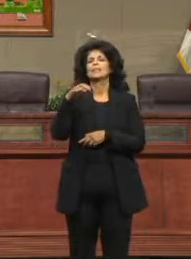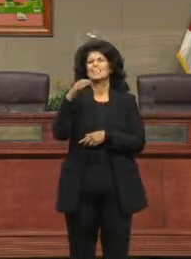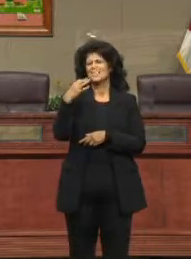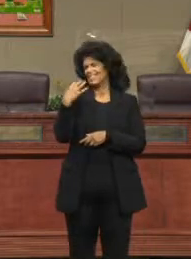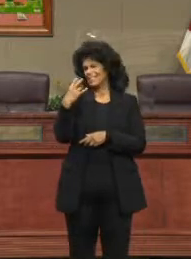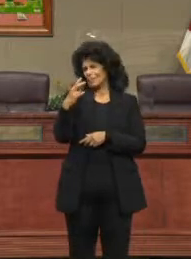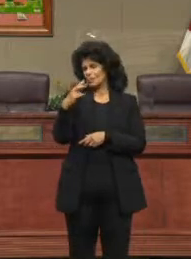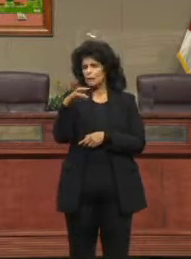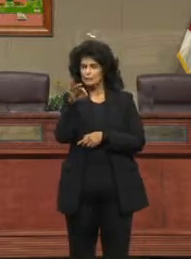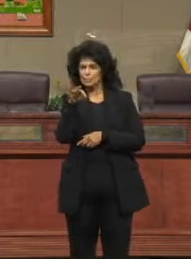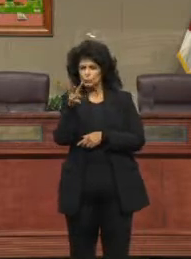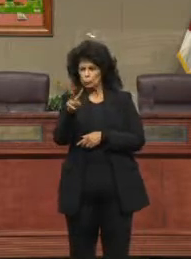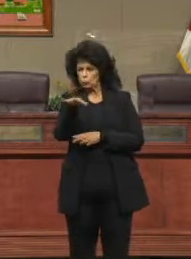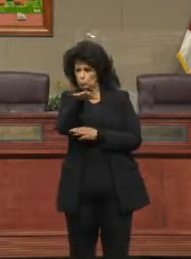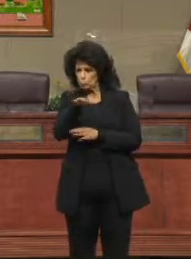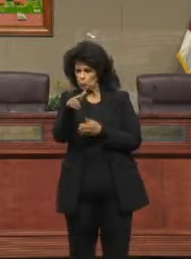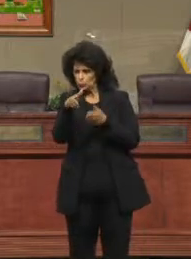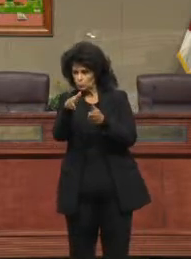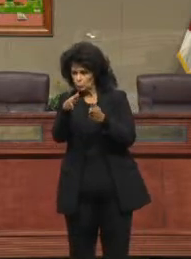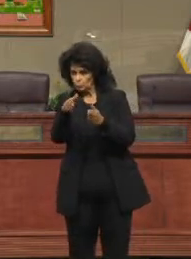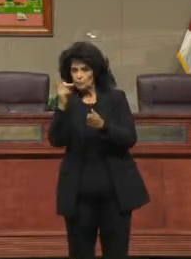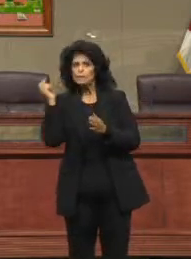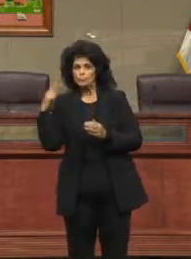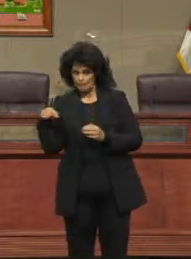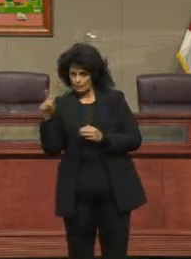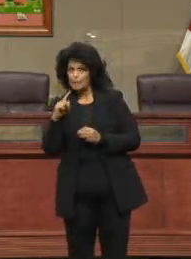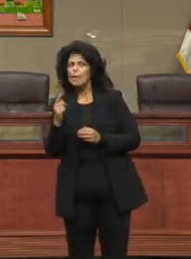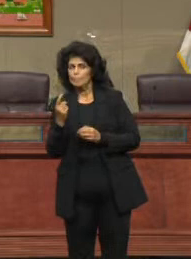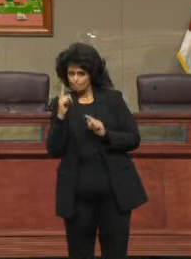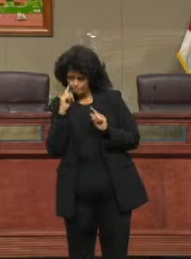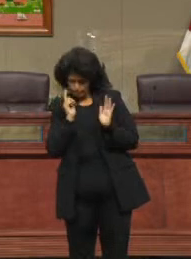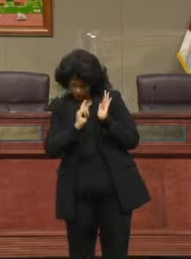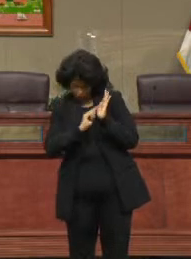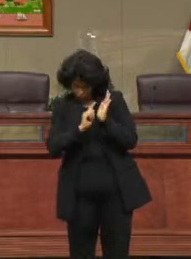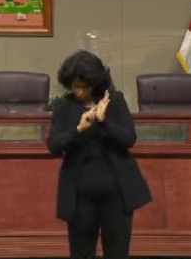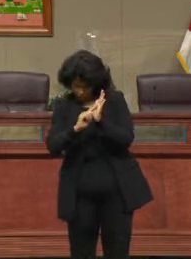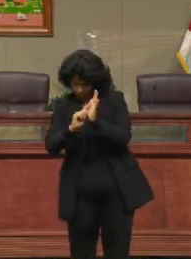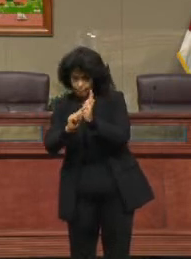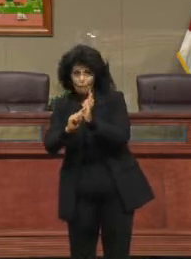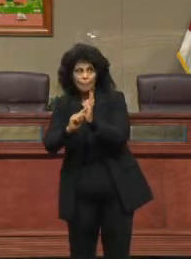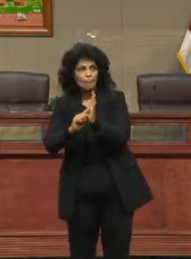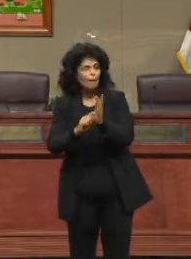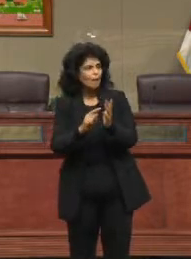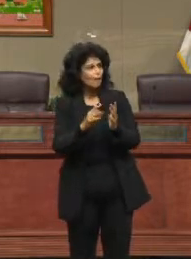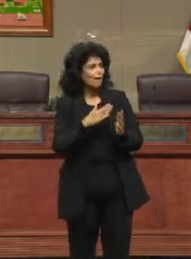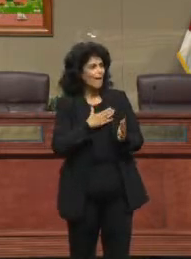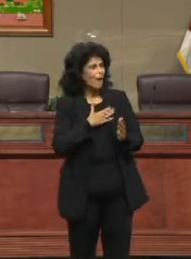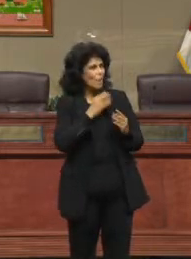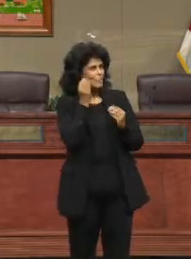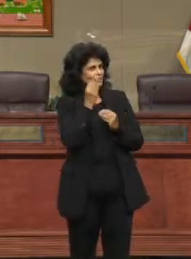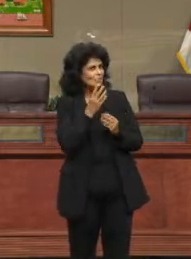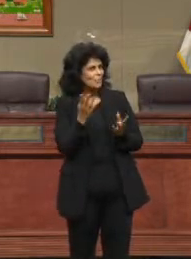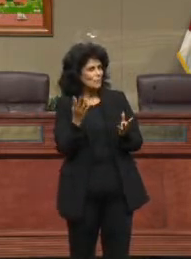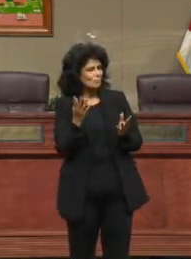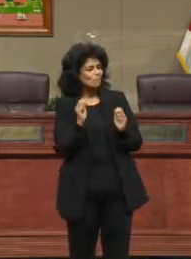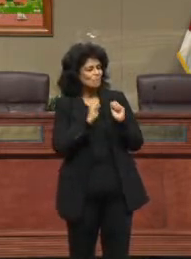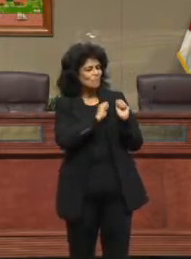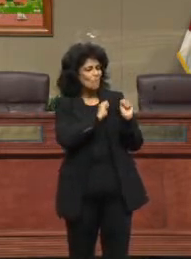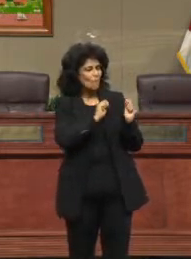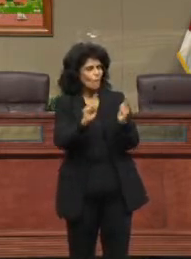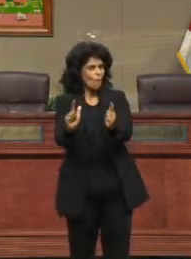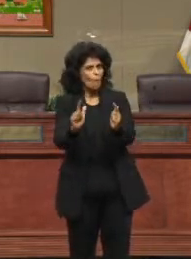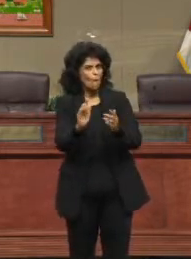I'm happy to report that they found all of the business establishments they visited